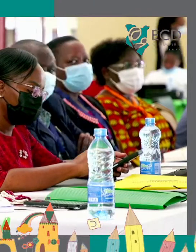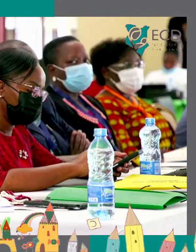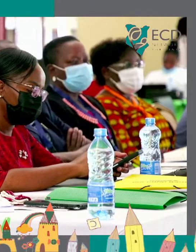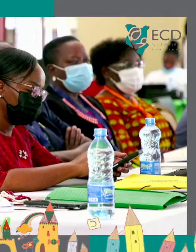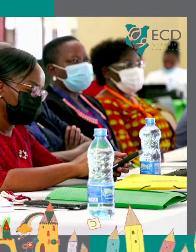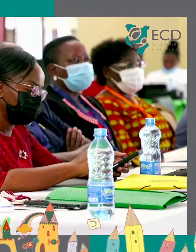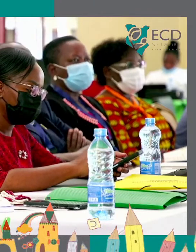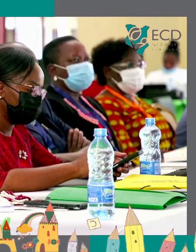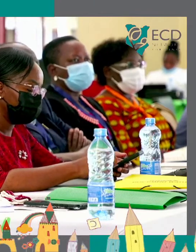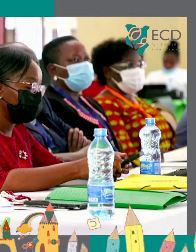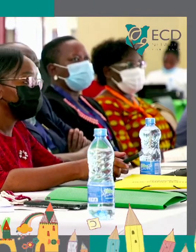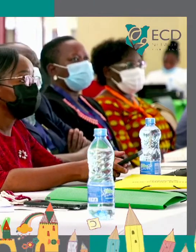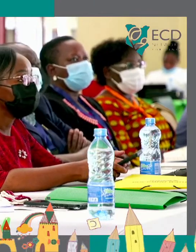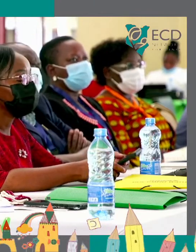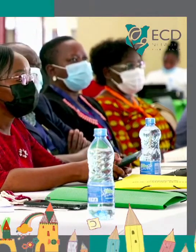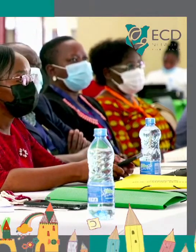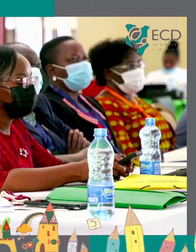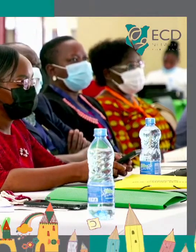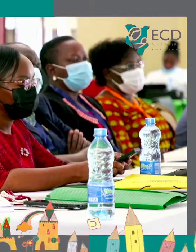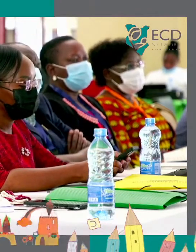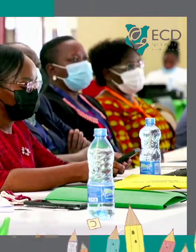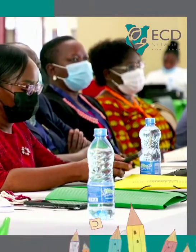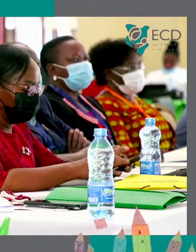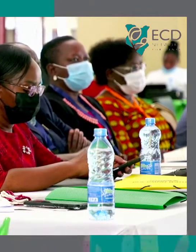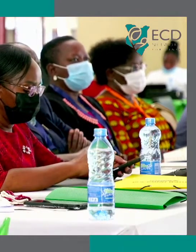caregivers, which posed lots of challenges.